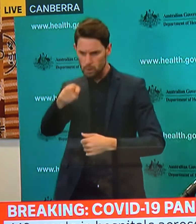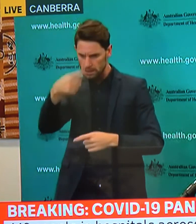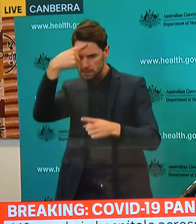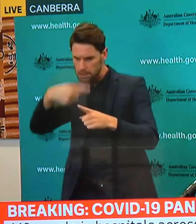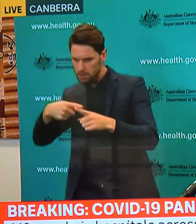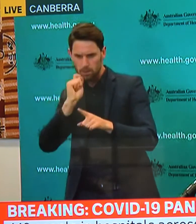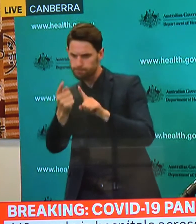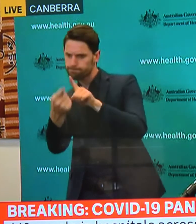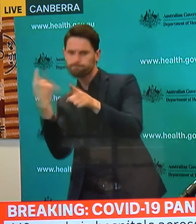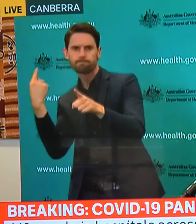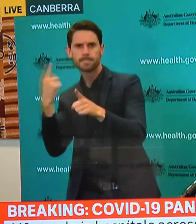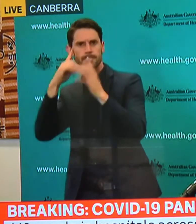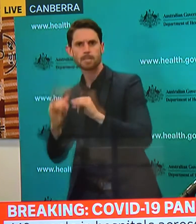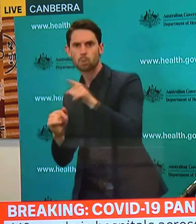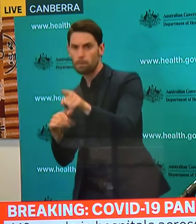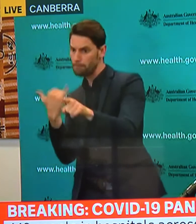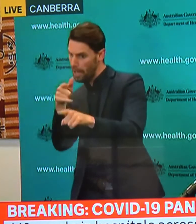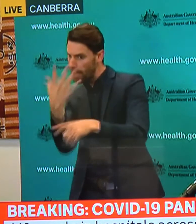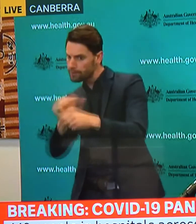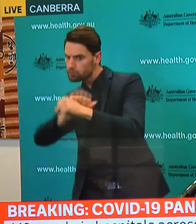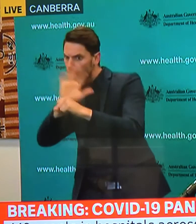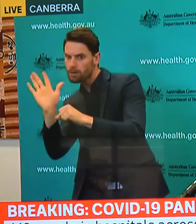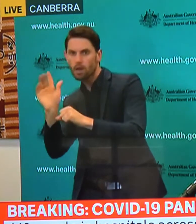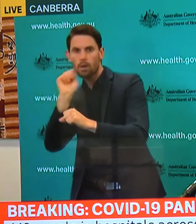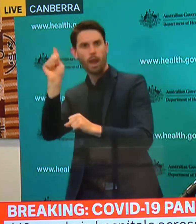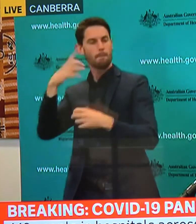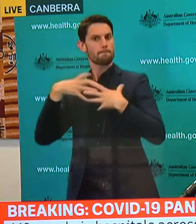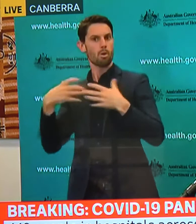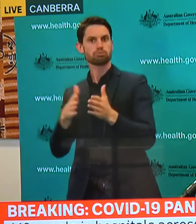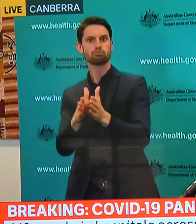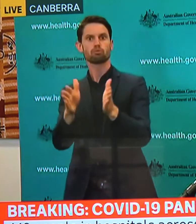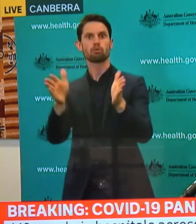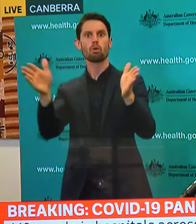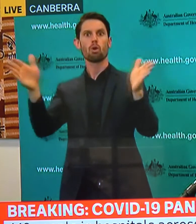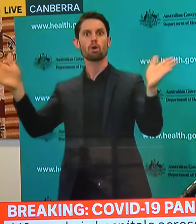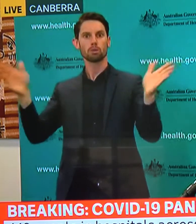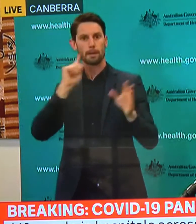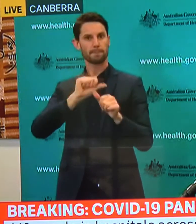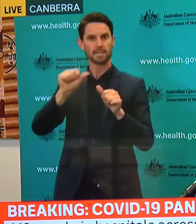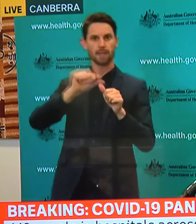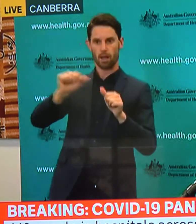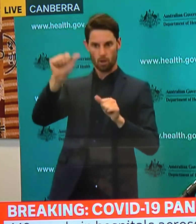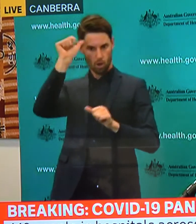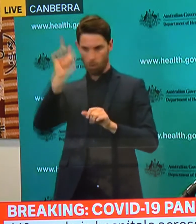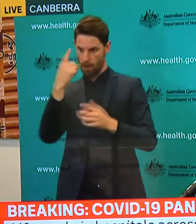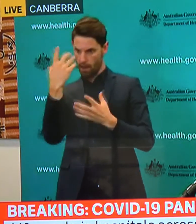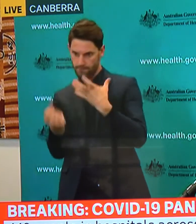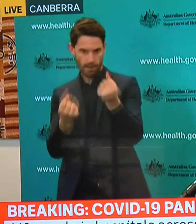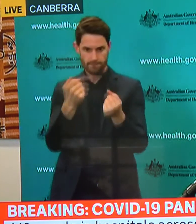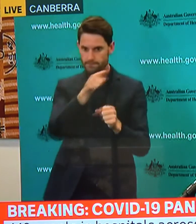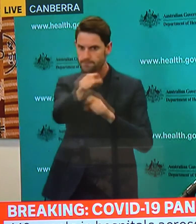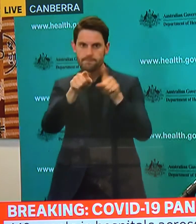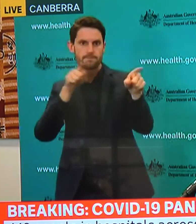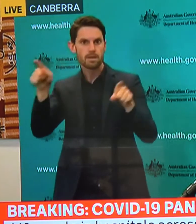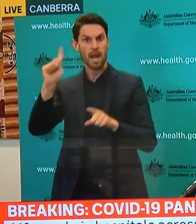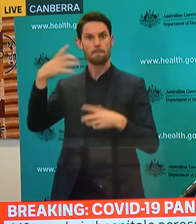cause, as well as some high-risk settings. And with that, we'll get a bigger picture of who is positive